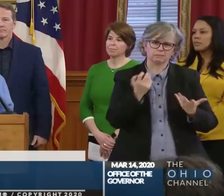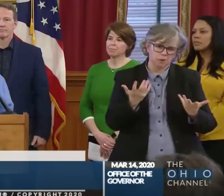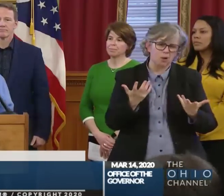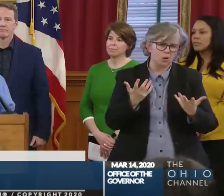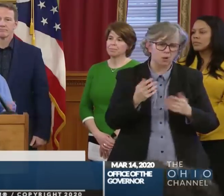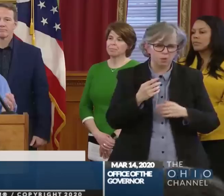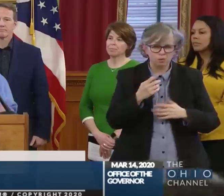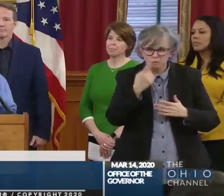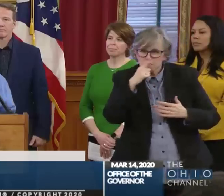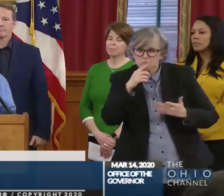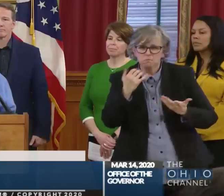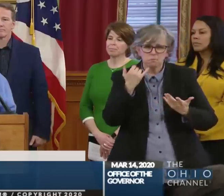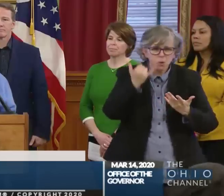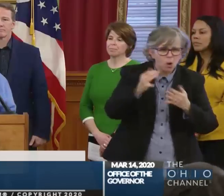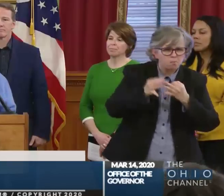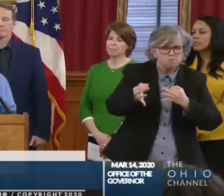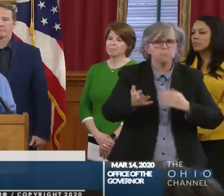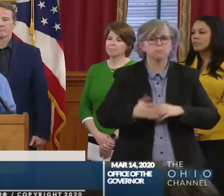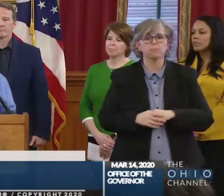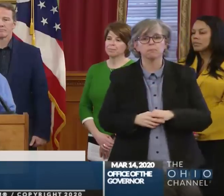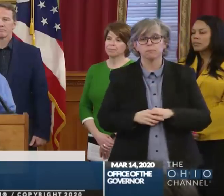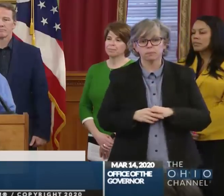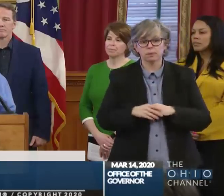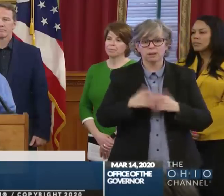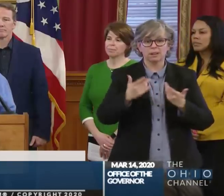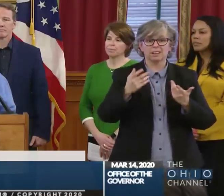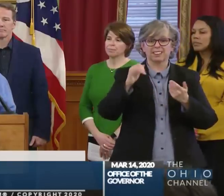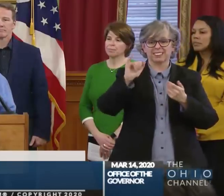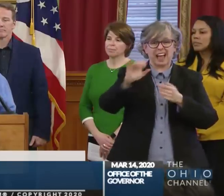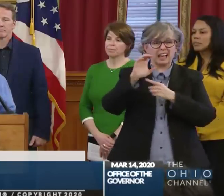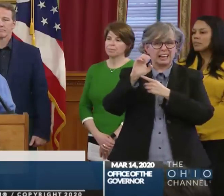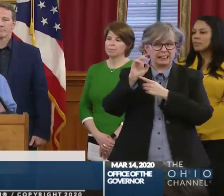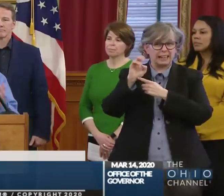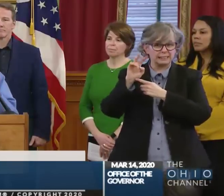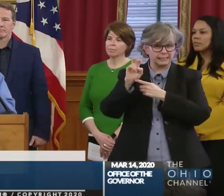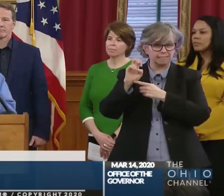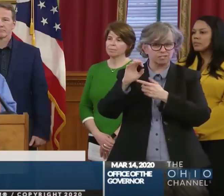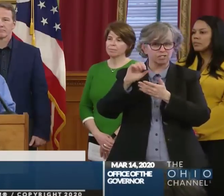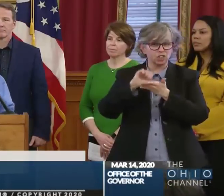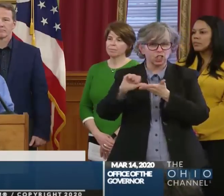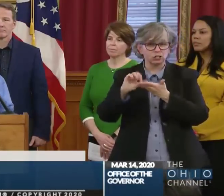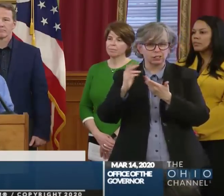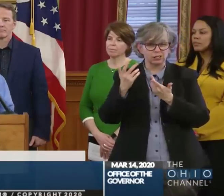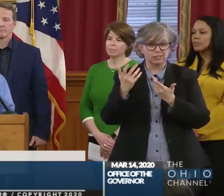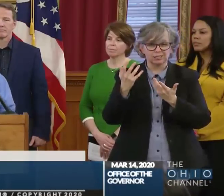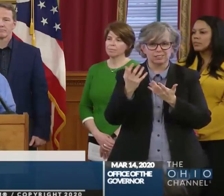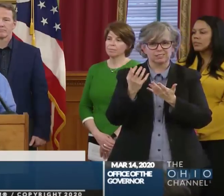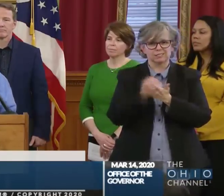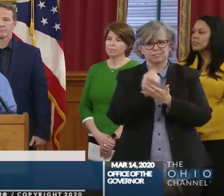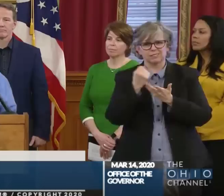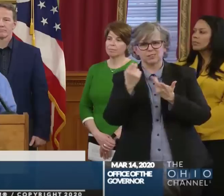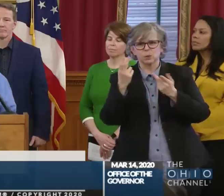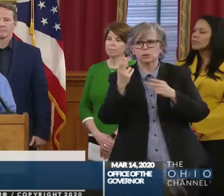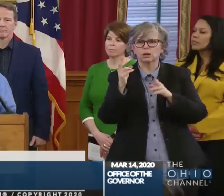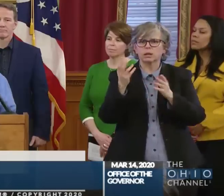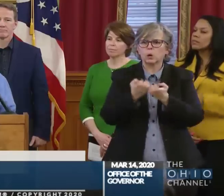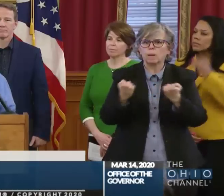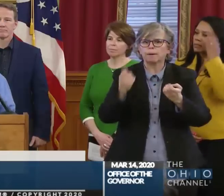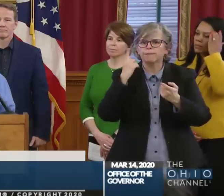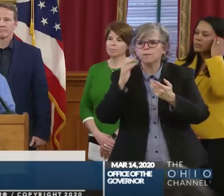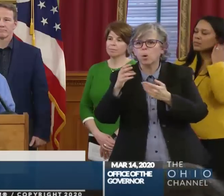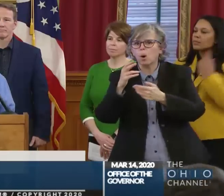the surgery and then go home, that still will consume some personal protection equipment. that the doctors